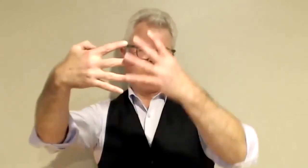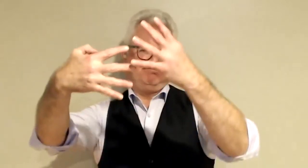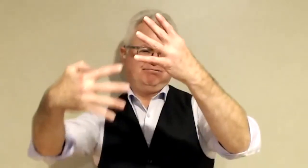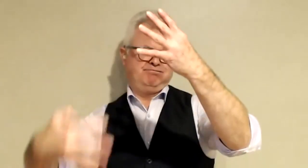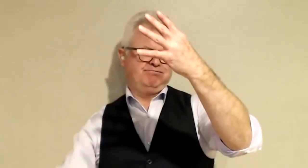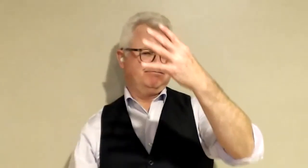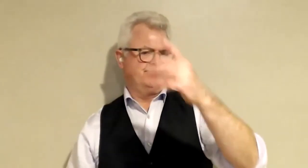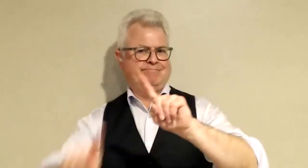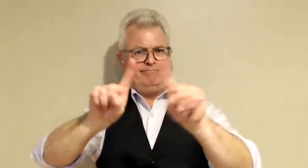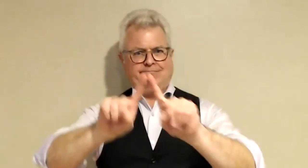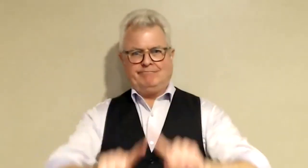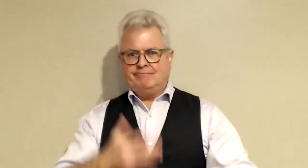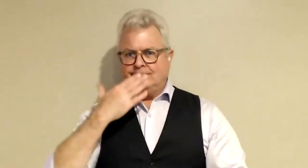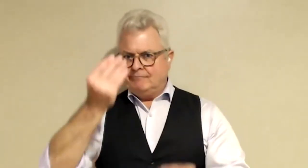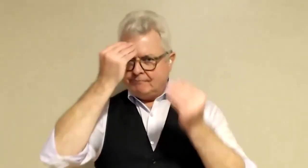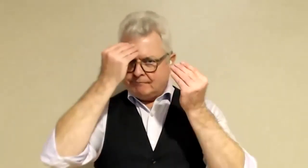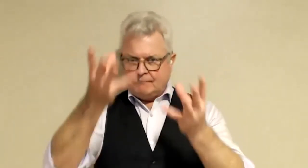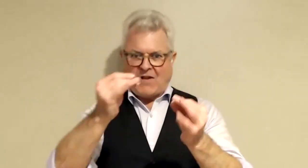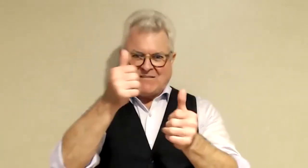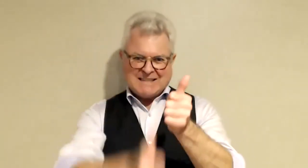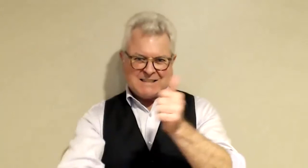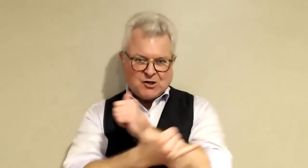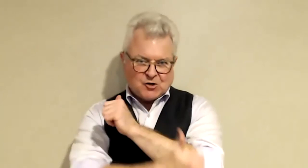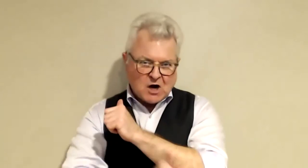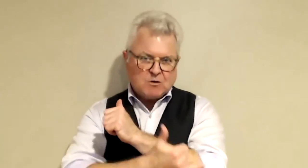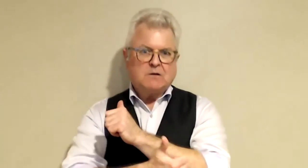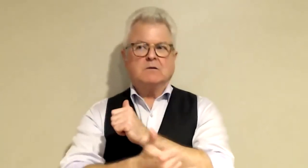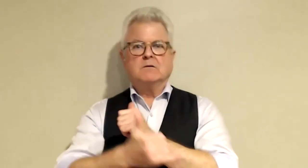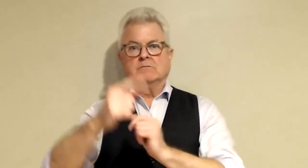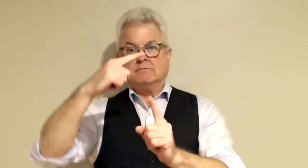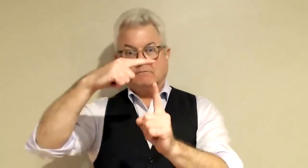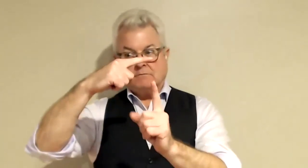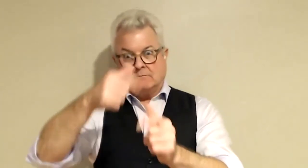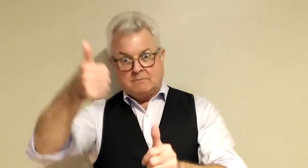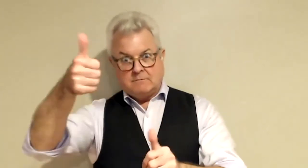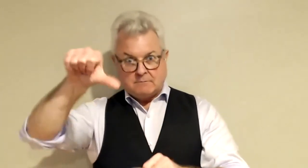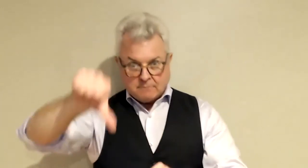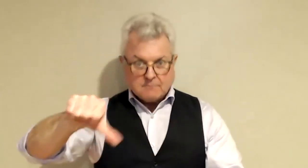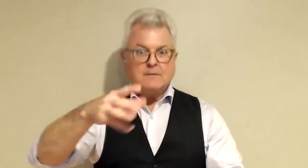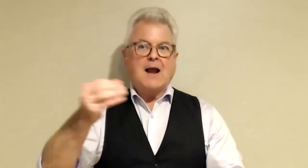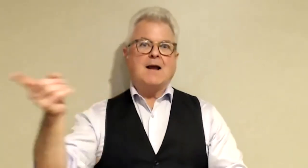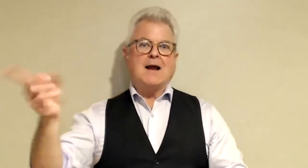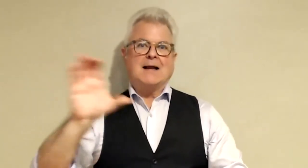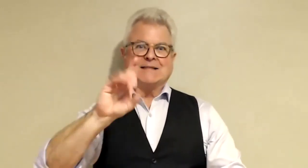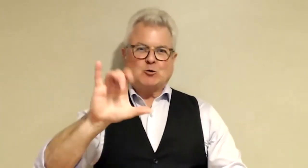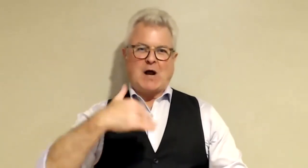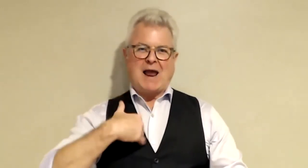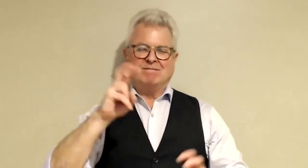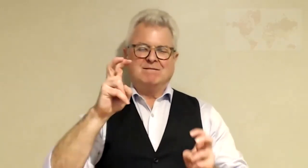lead you to go to those links as well. There's lots of valuable information there in terms of what's going on in that country. Those are, you know,